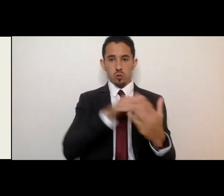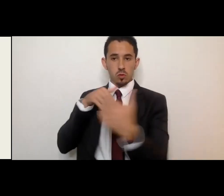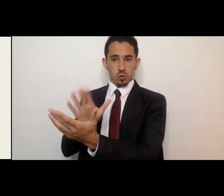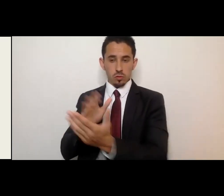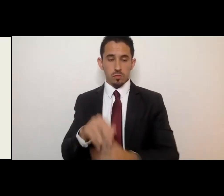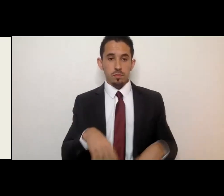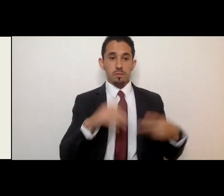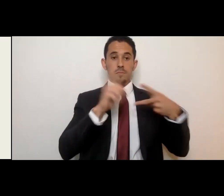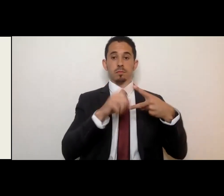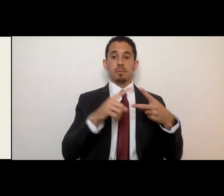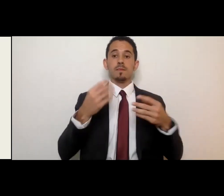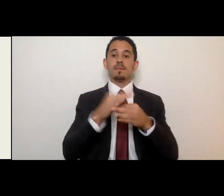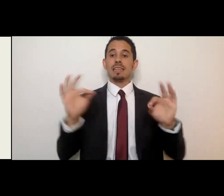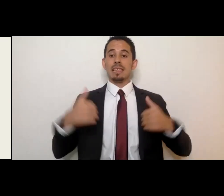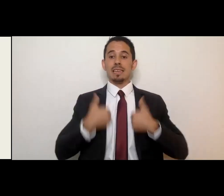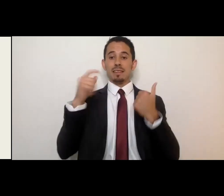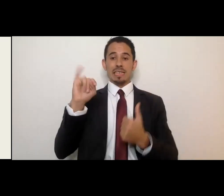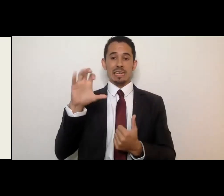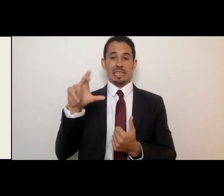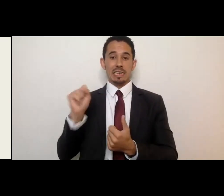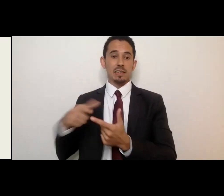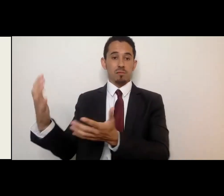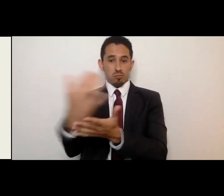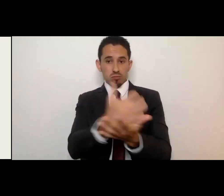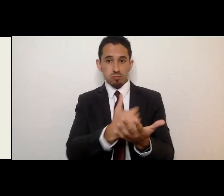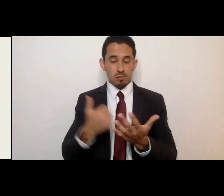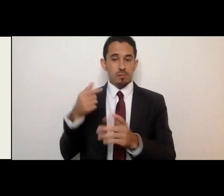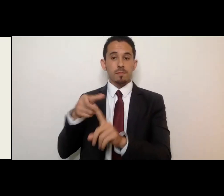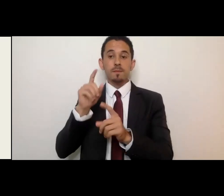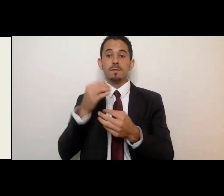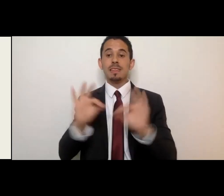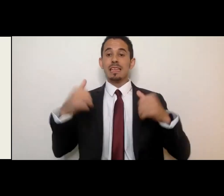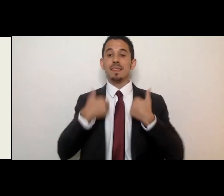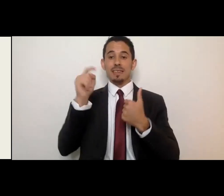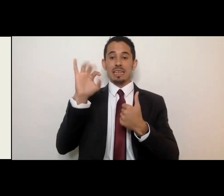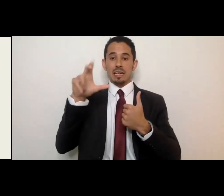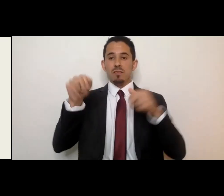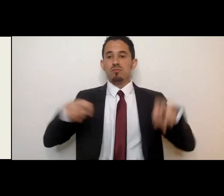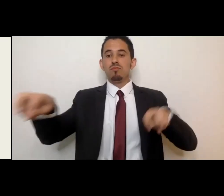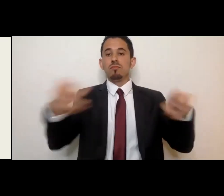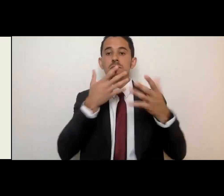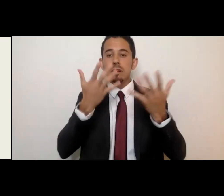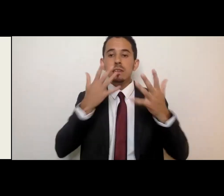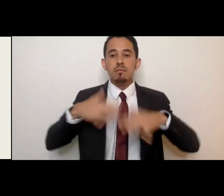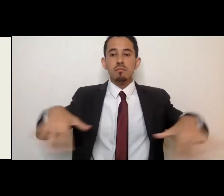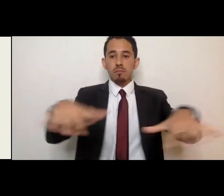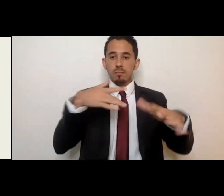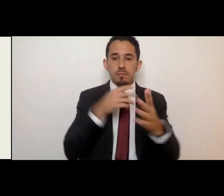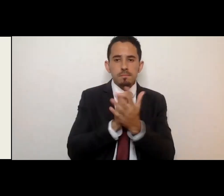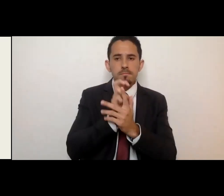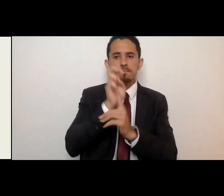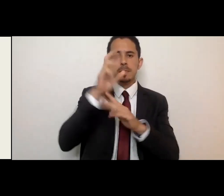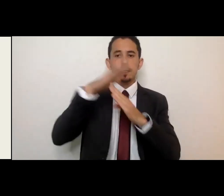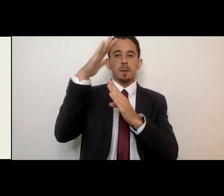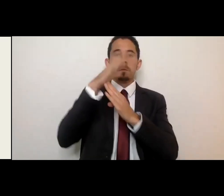I collected ticks 2 different ways. I collected free living ticks from the environment. Free living ticks mean that they're